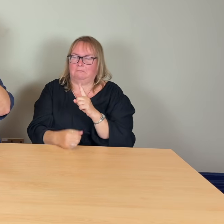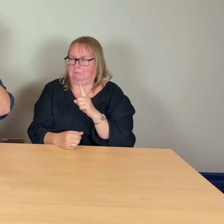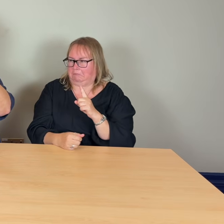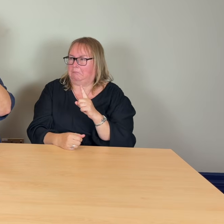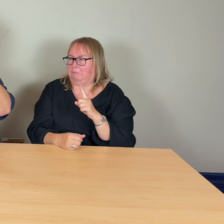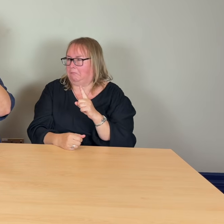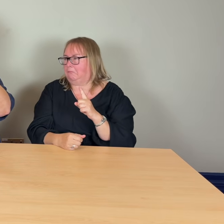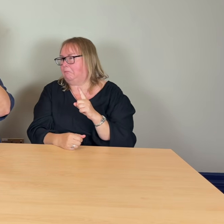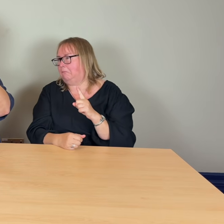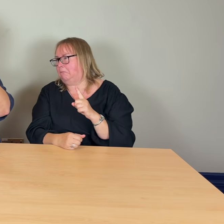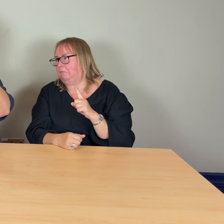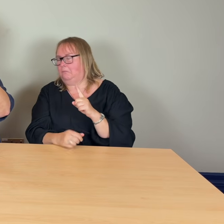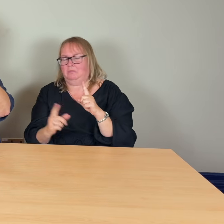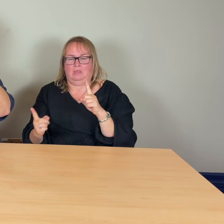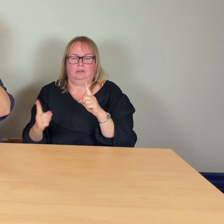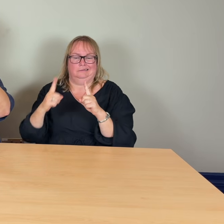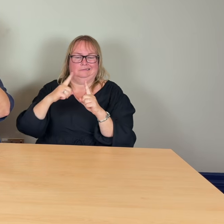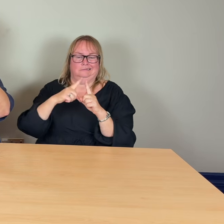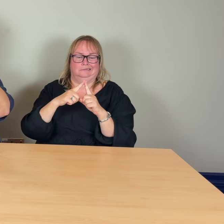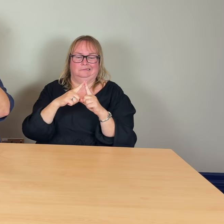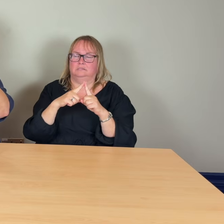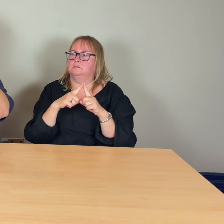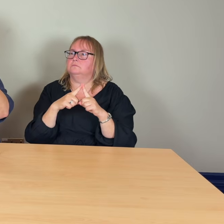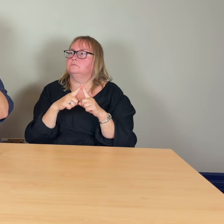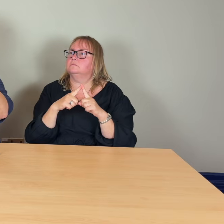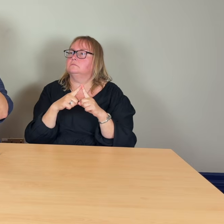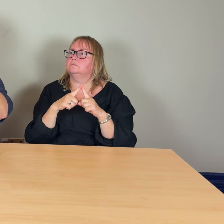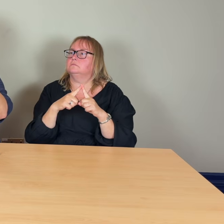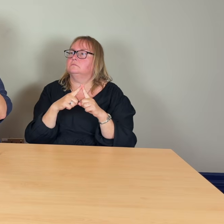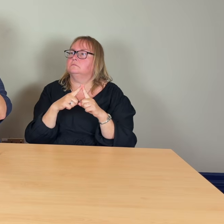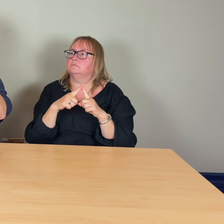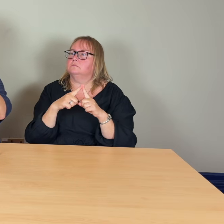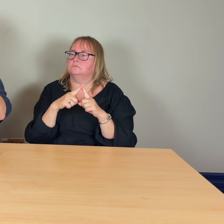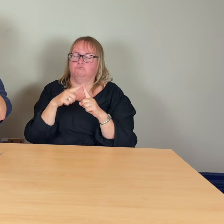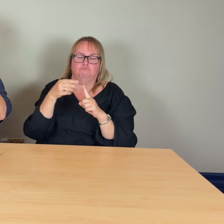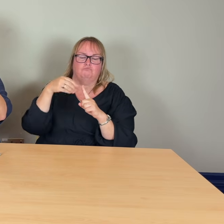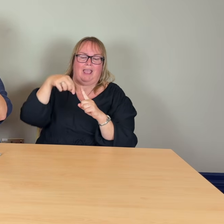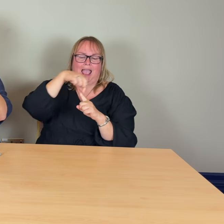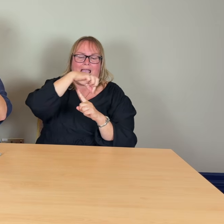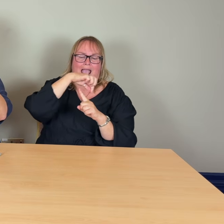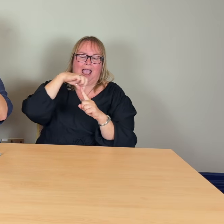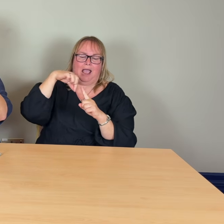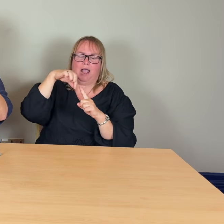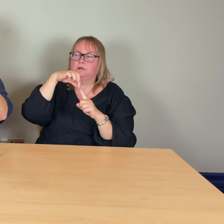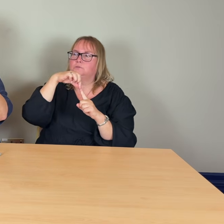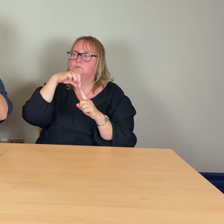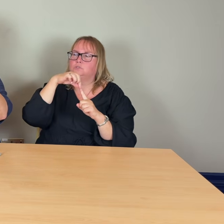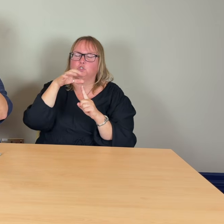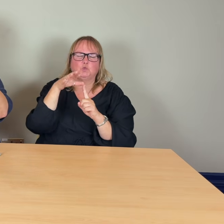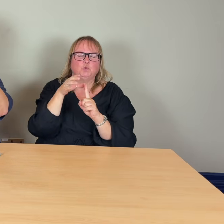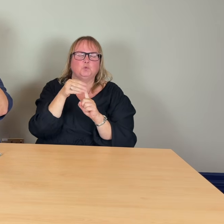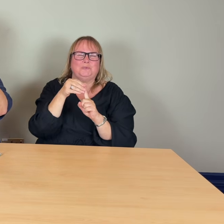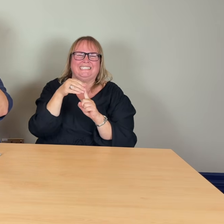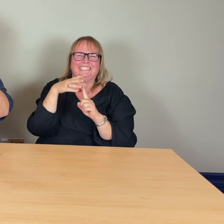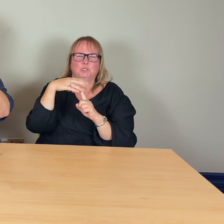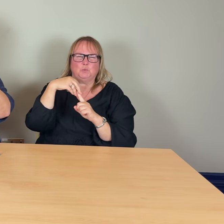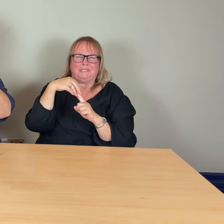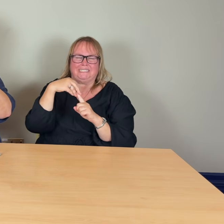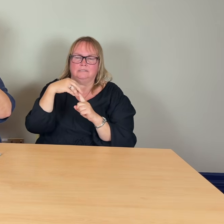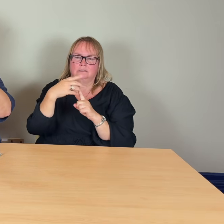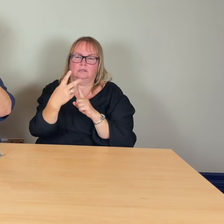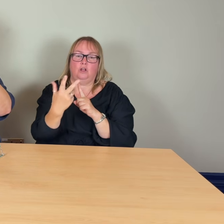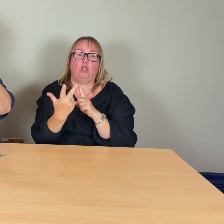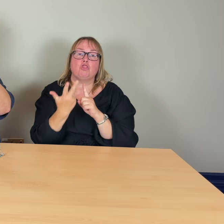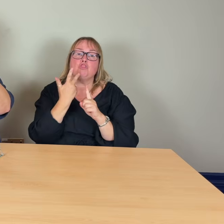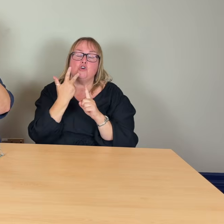then bring the stick to meet the 2nd stick, go round, give it a good squeeze,